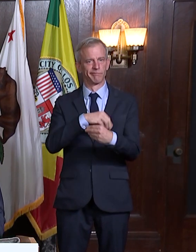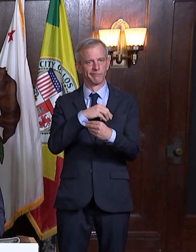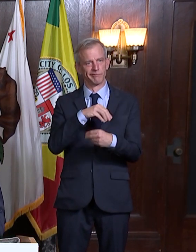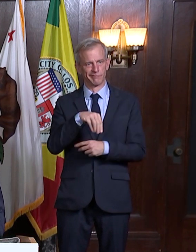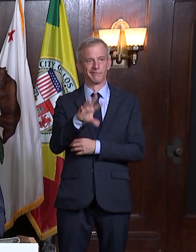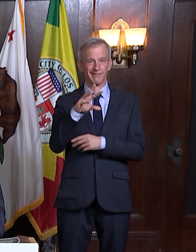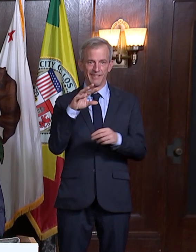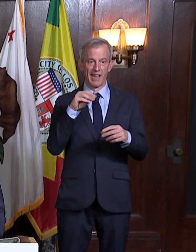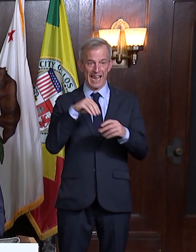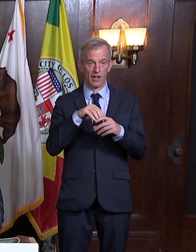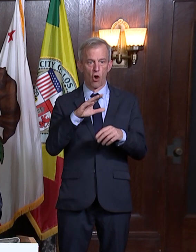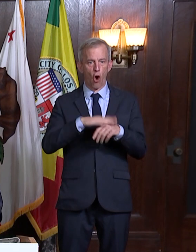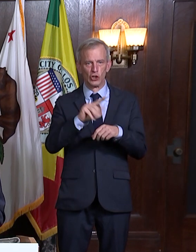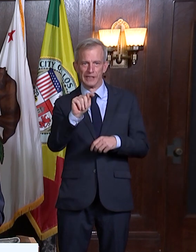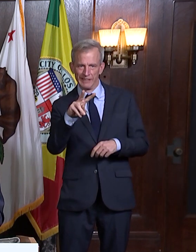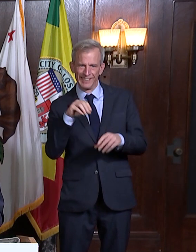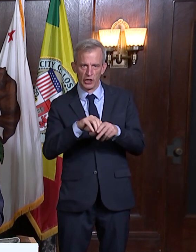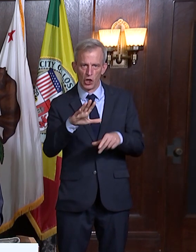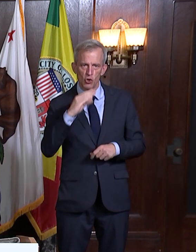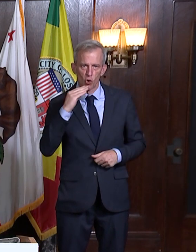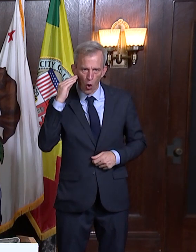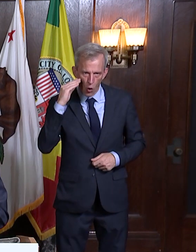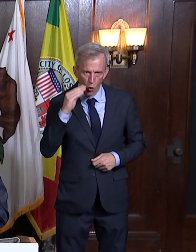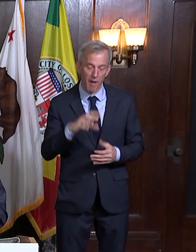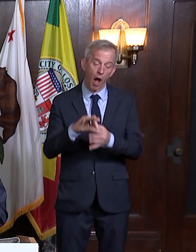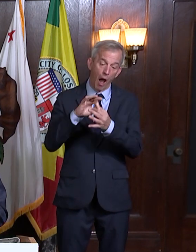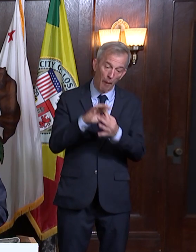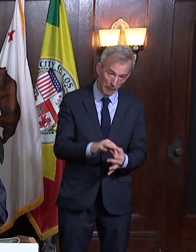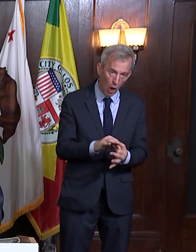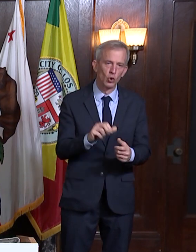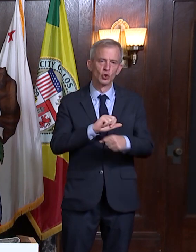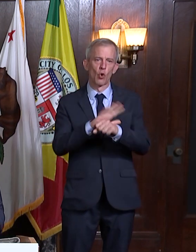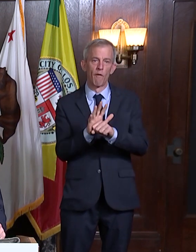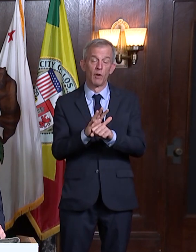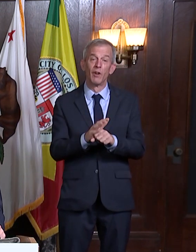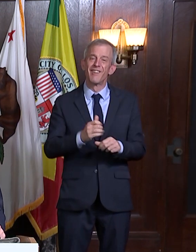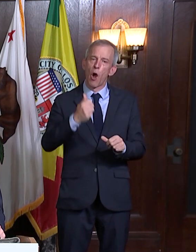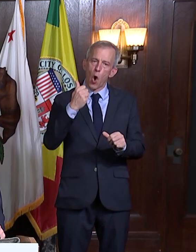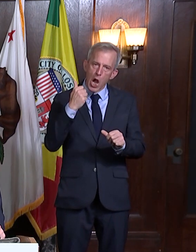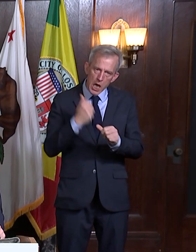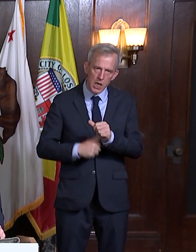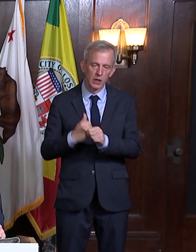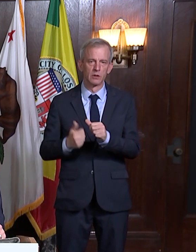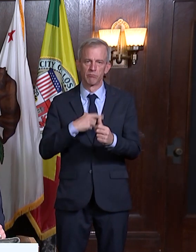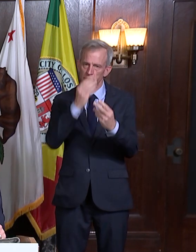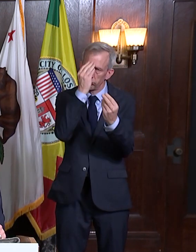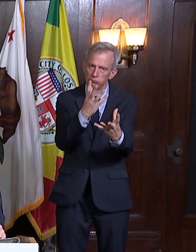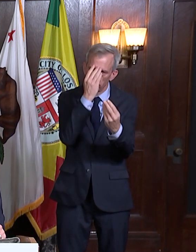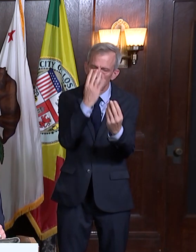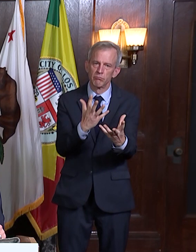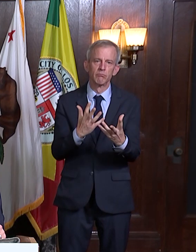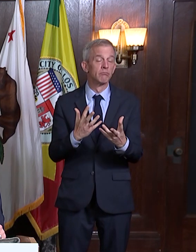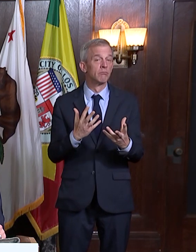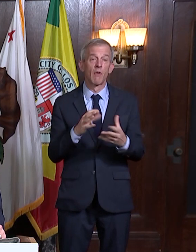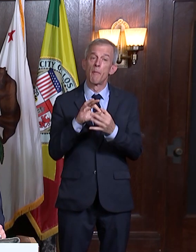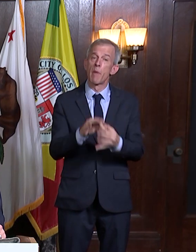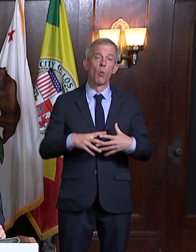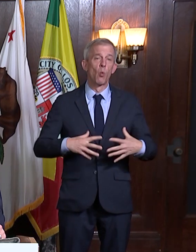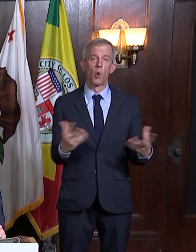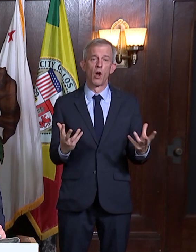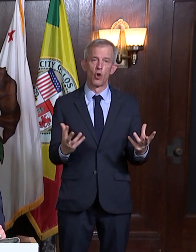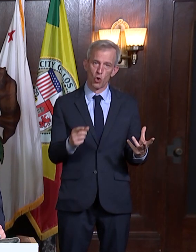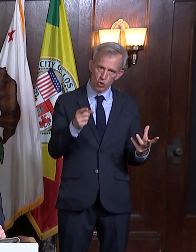COVID-19. Each of these briefings is about you. It's about your families, it's about your neighborhoods, it's about your